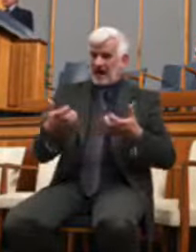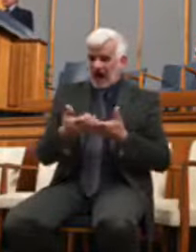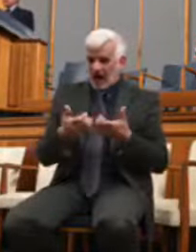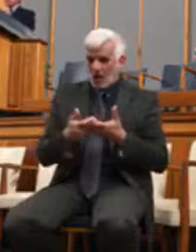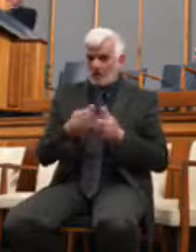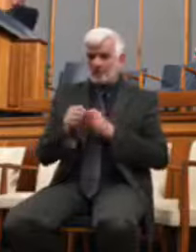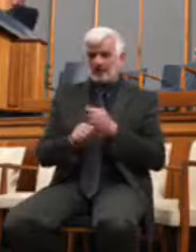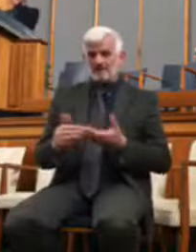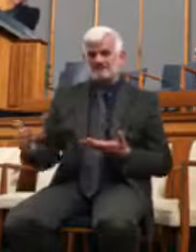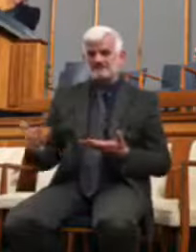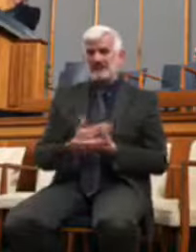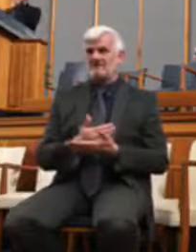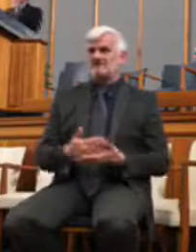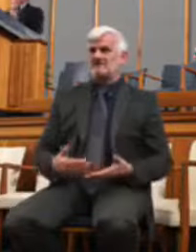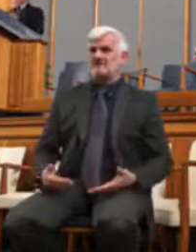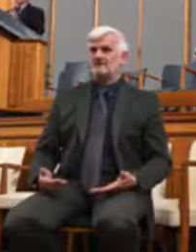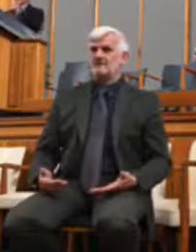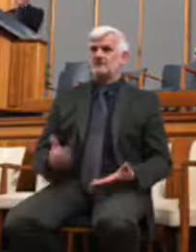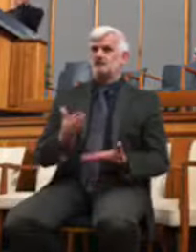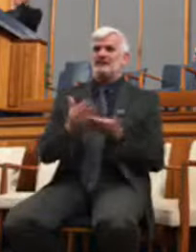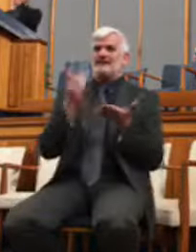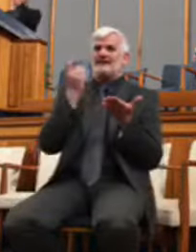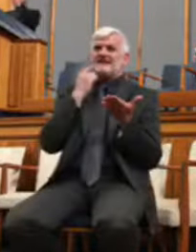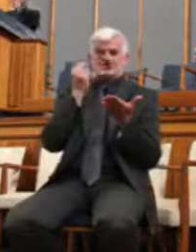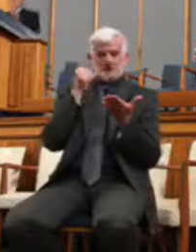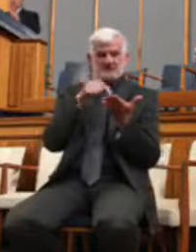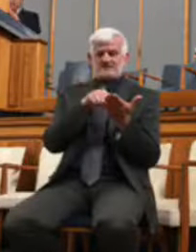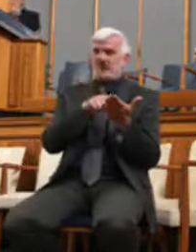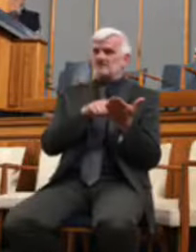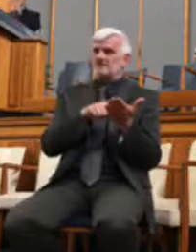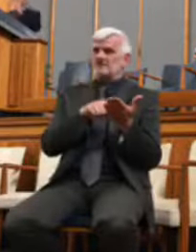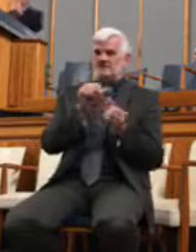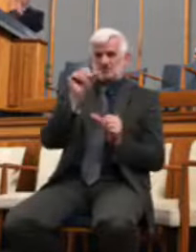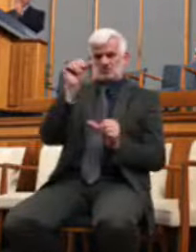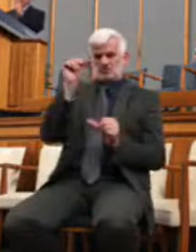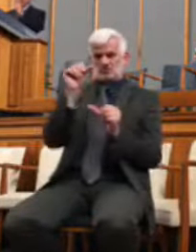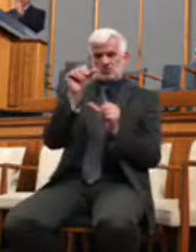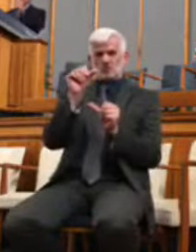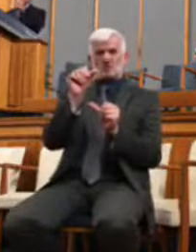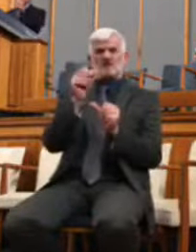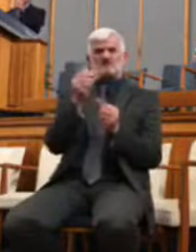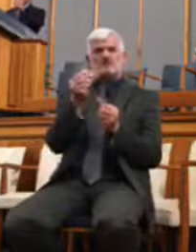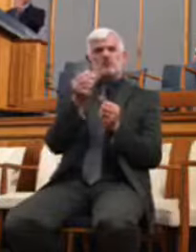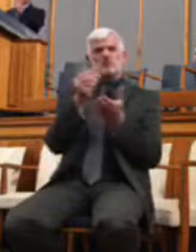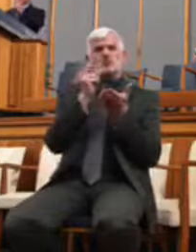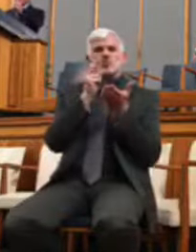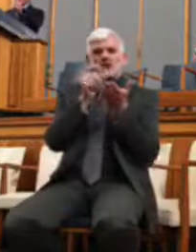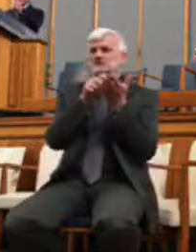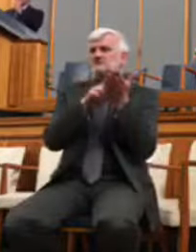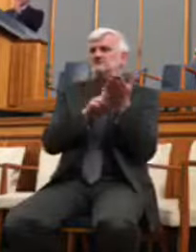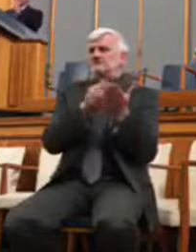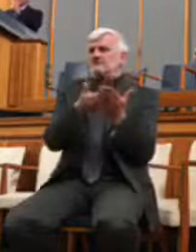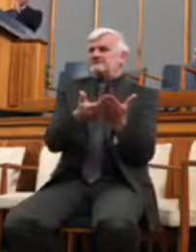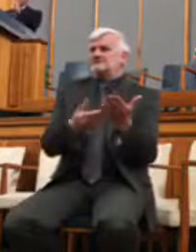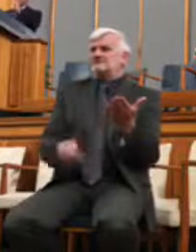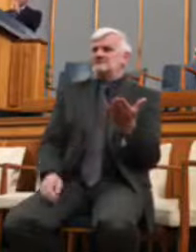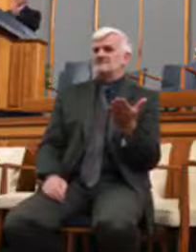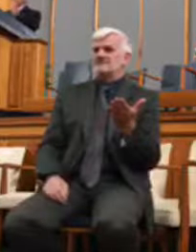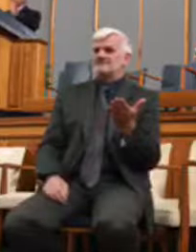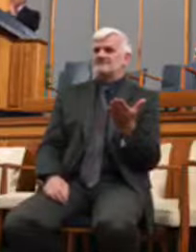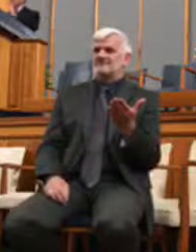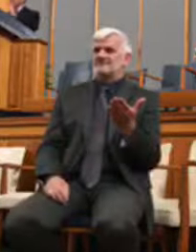in just two key phrases. Just two key phrases. And this will really be the two points, the two headings of